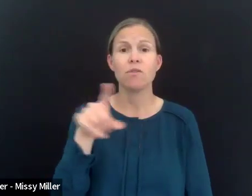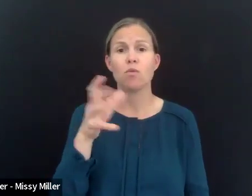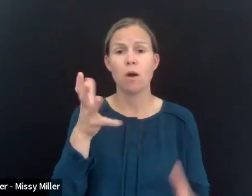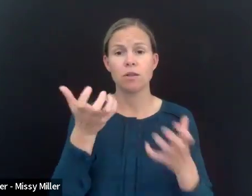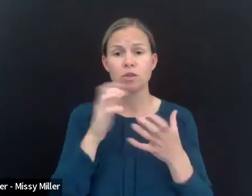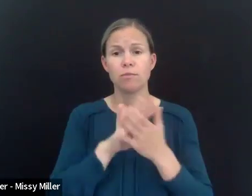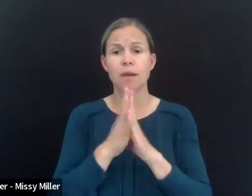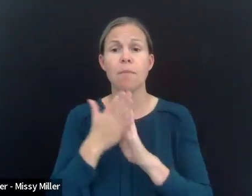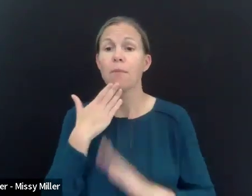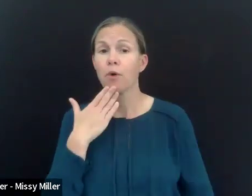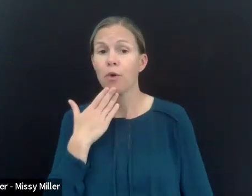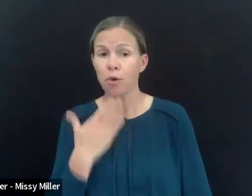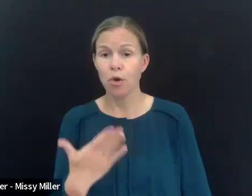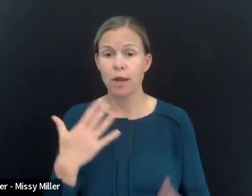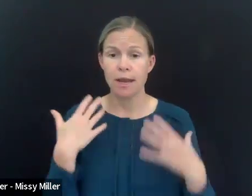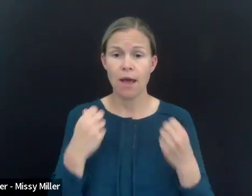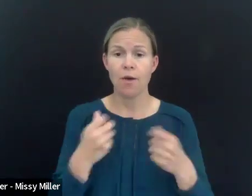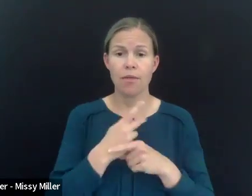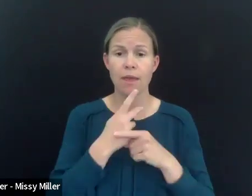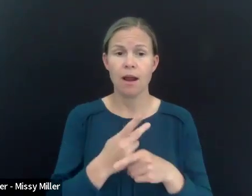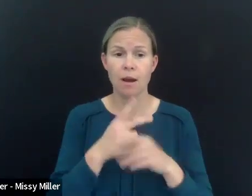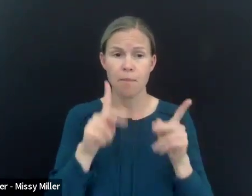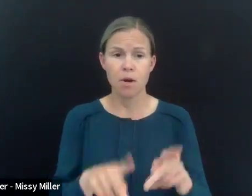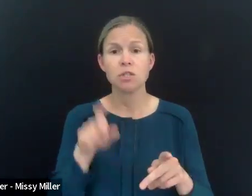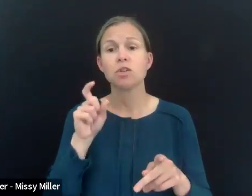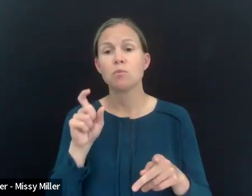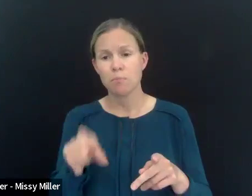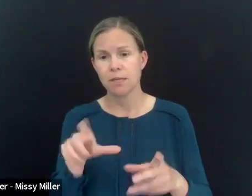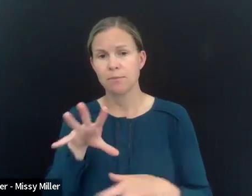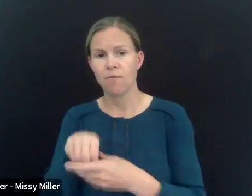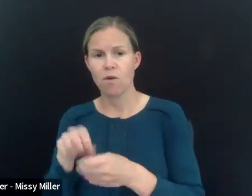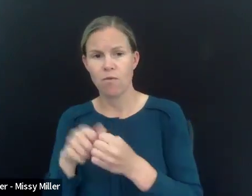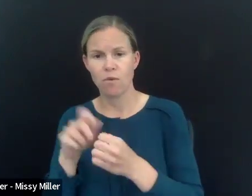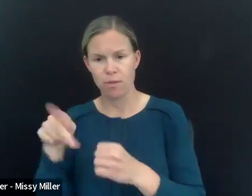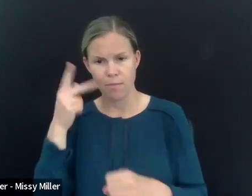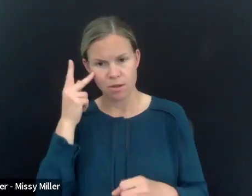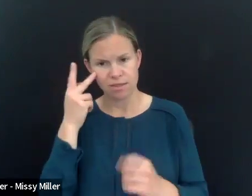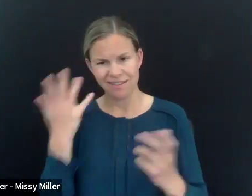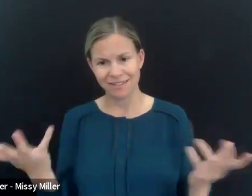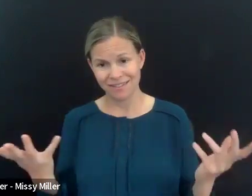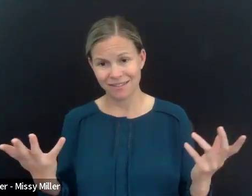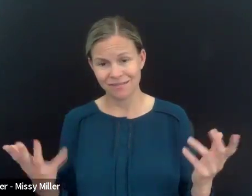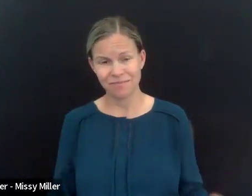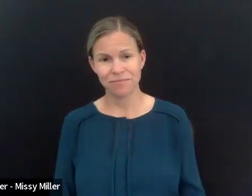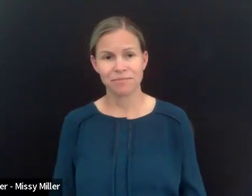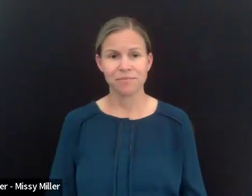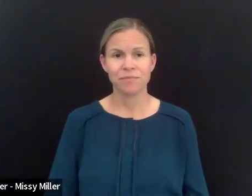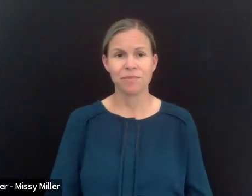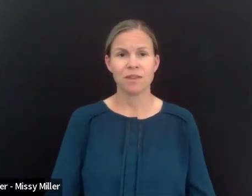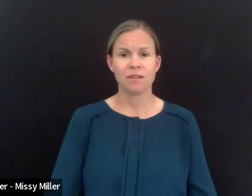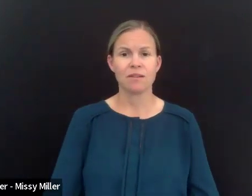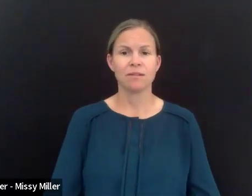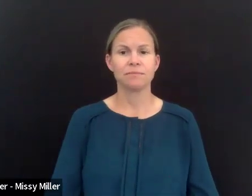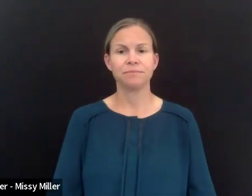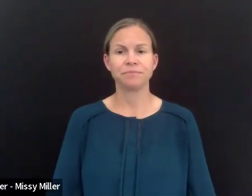healthcare clinician, you have to get involved politically, because that's just where we're at. I think